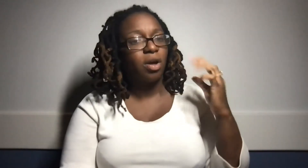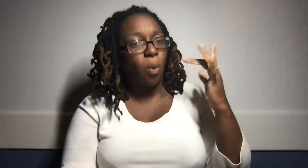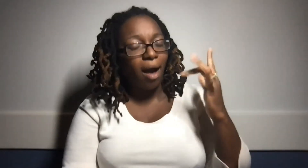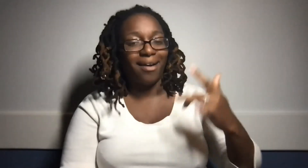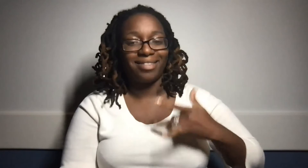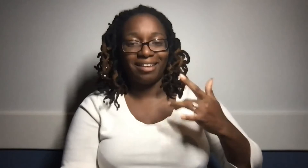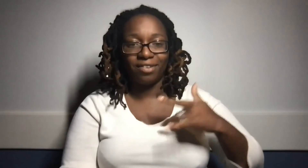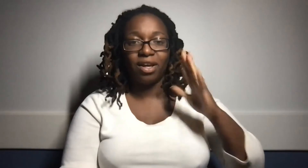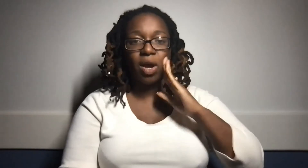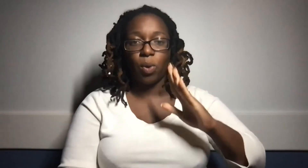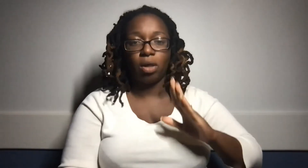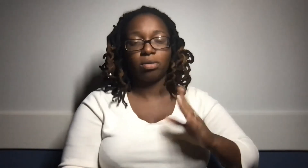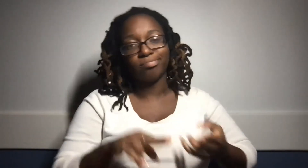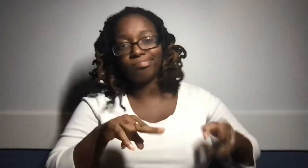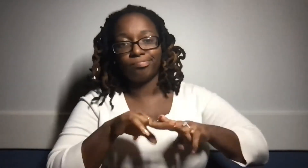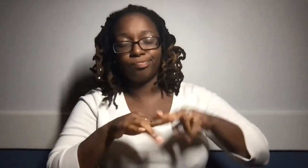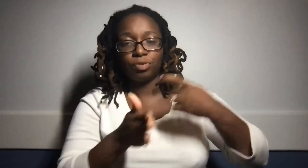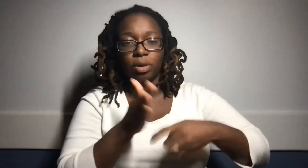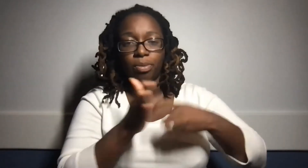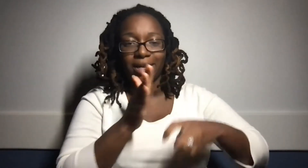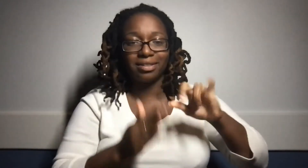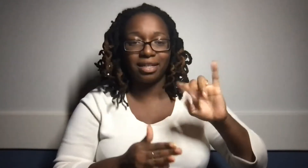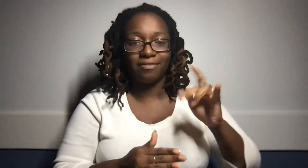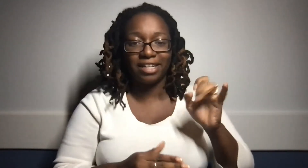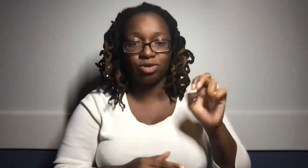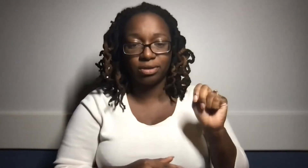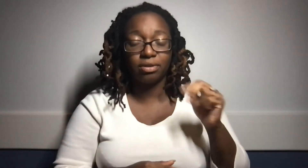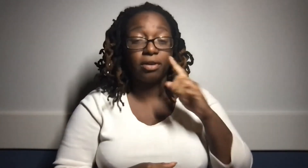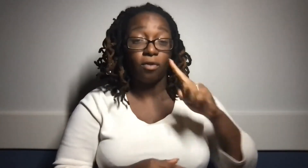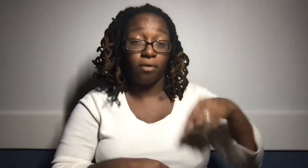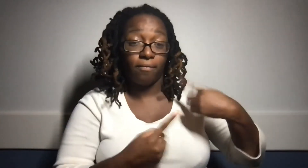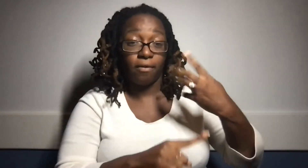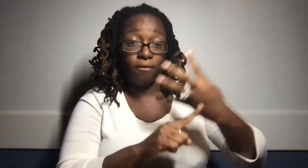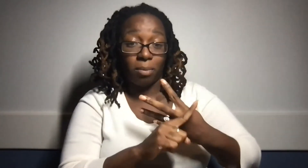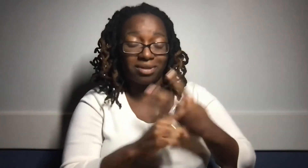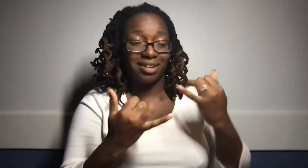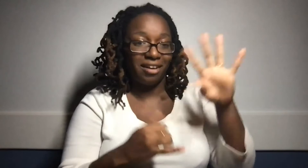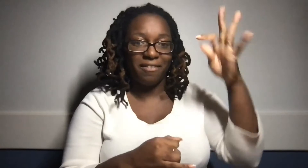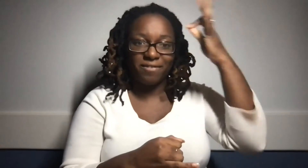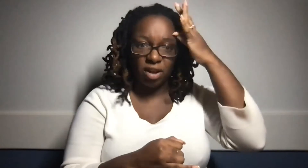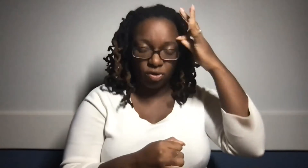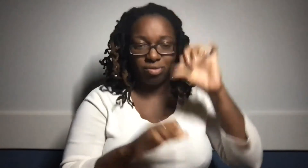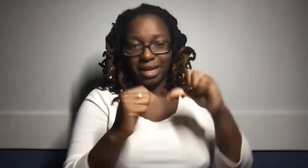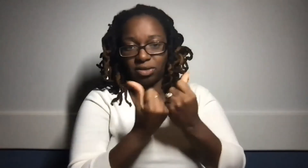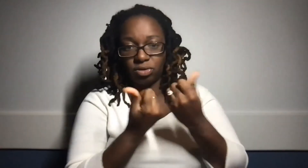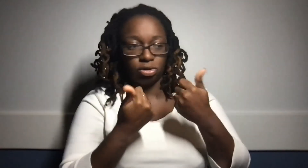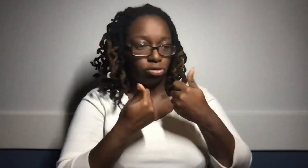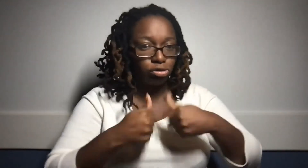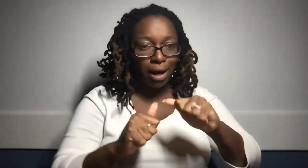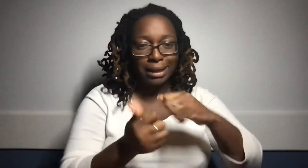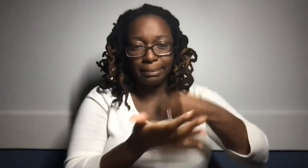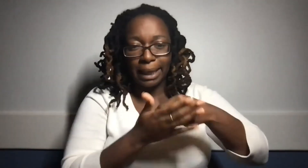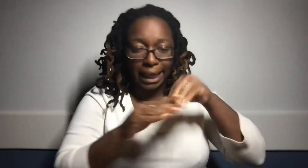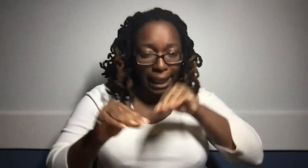exacerbate inflation. For 4 months now, federal agencies have been creatively moving funding around, but health centers and